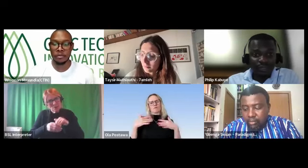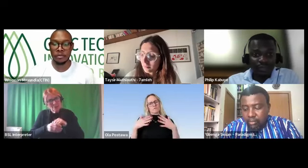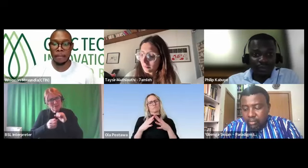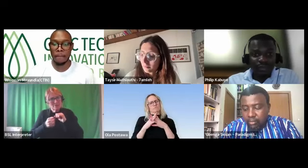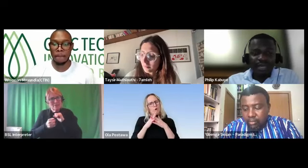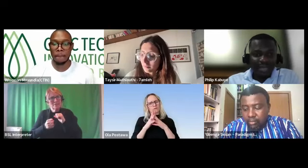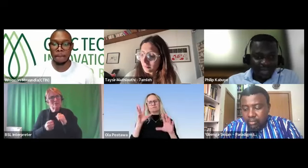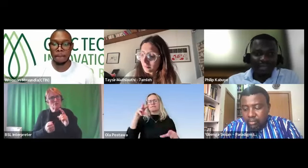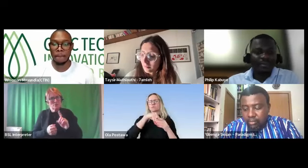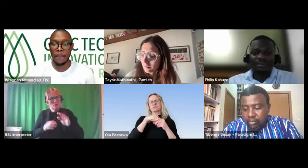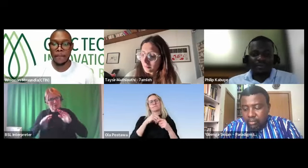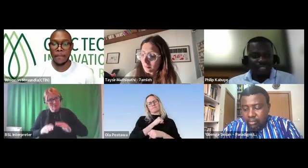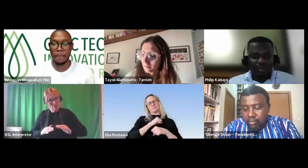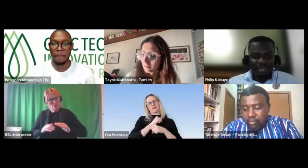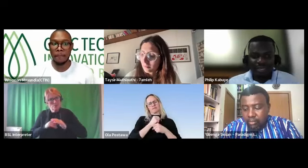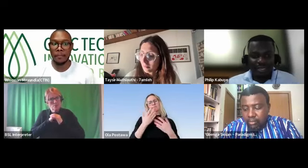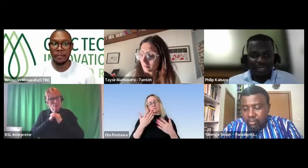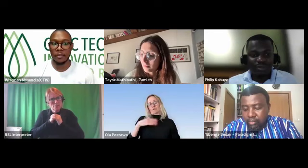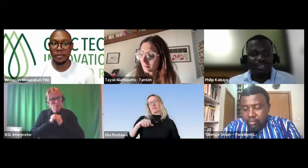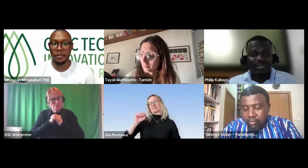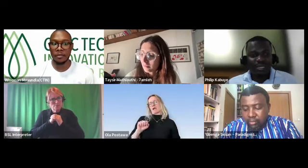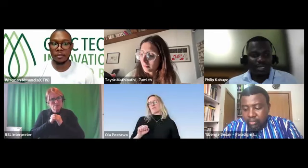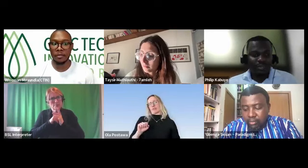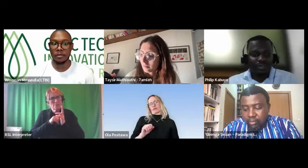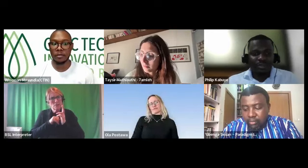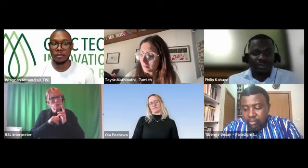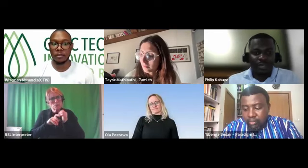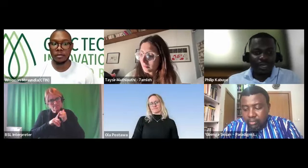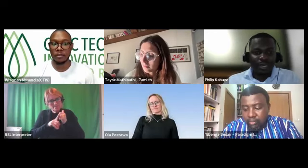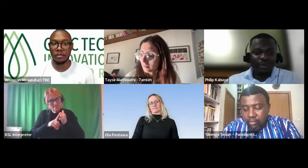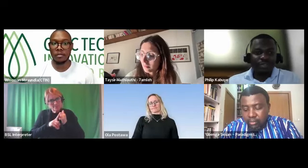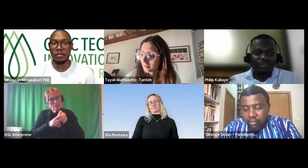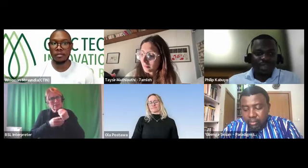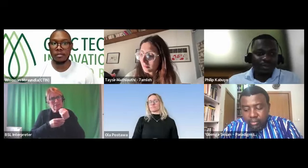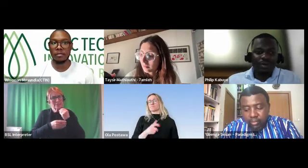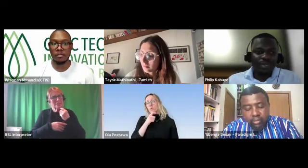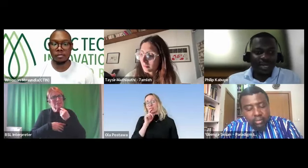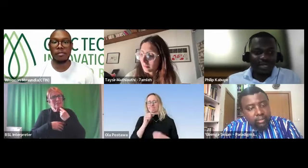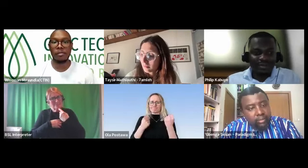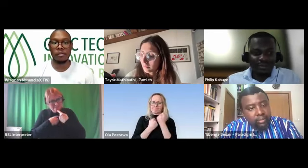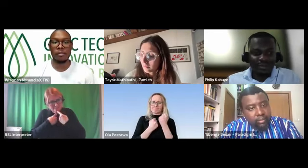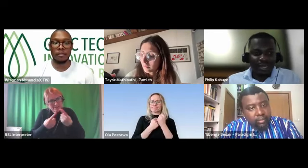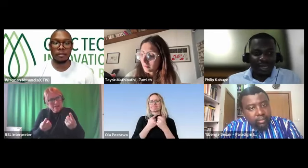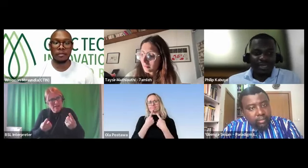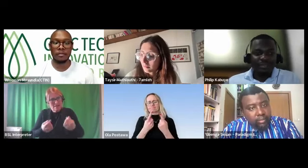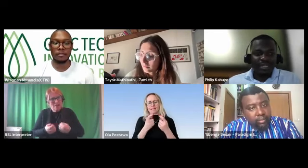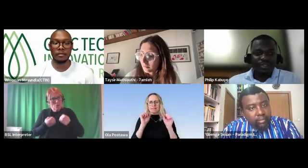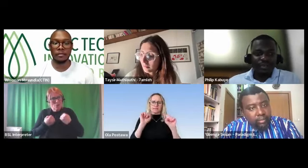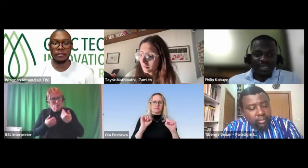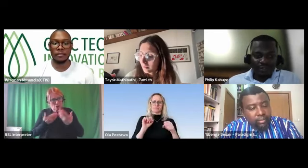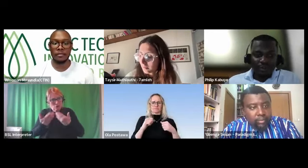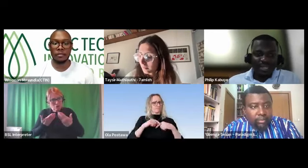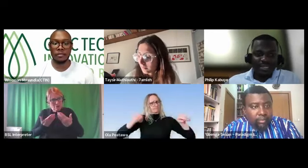for the South. And again, just to reiterate, is we need to tell our own story. We need to frame our own narratives, and